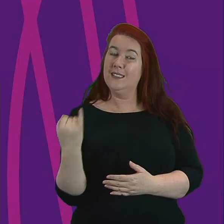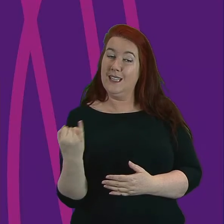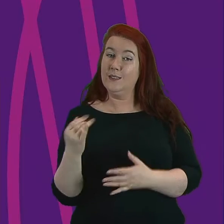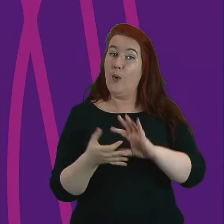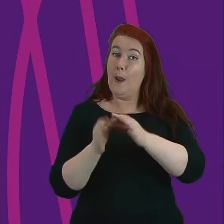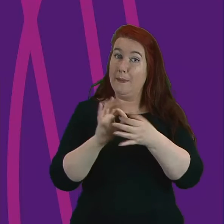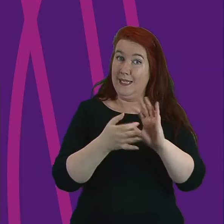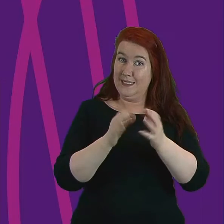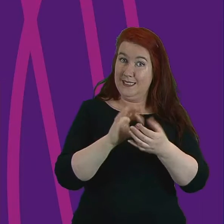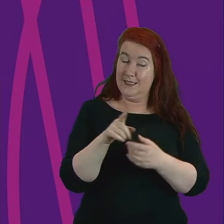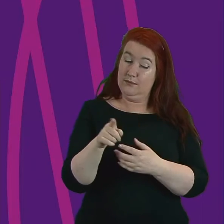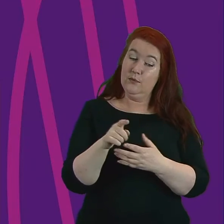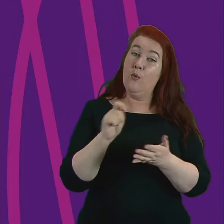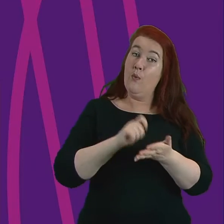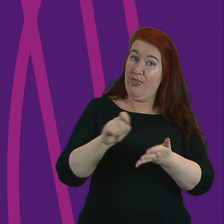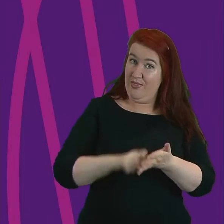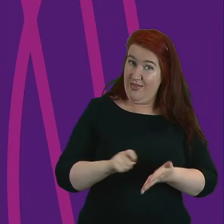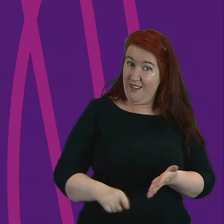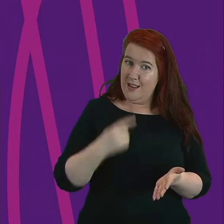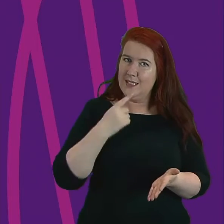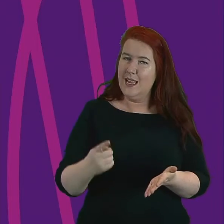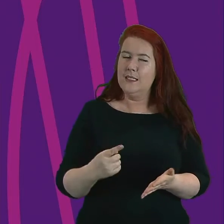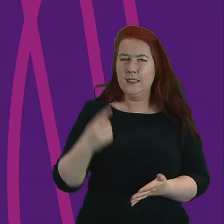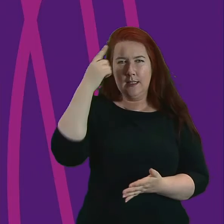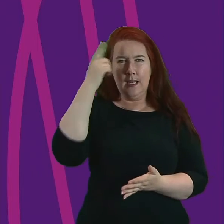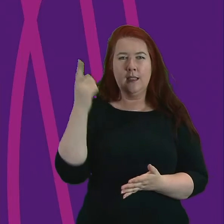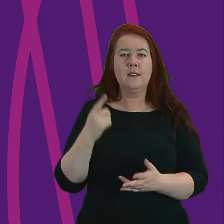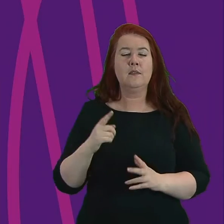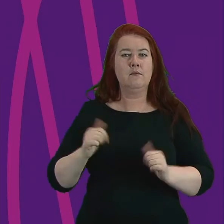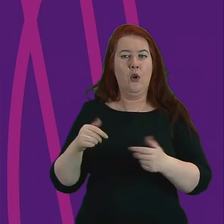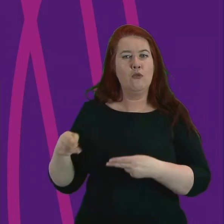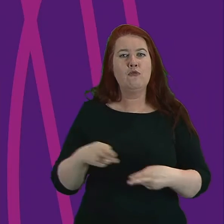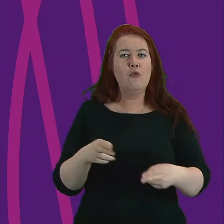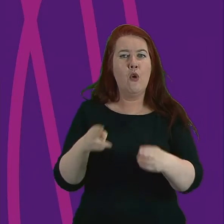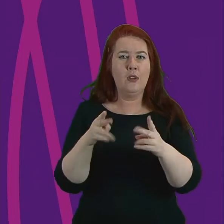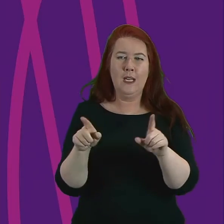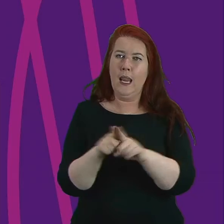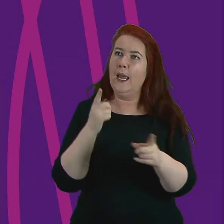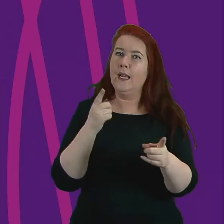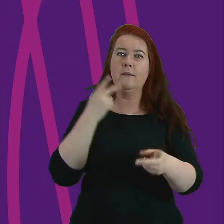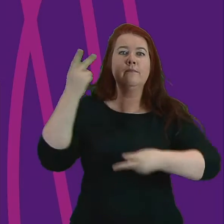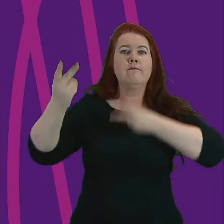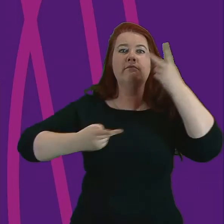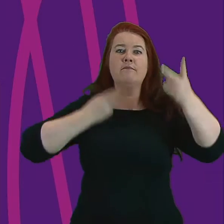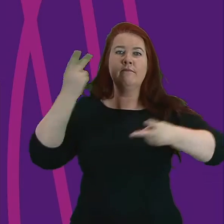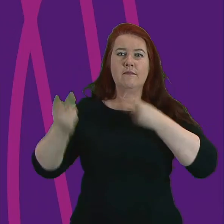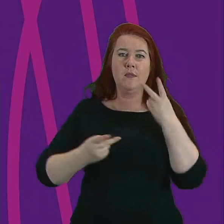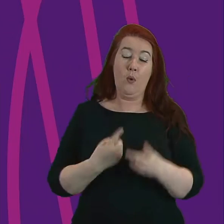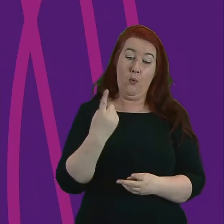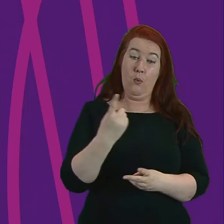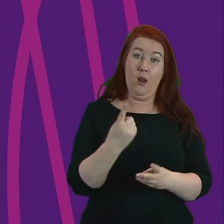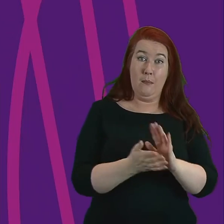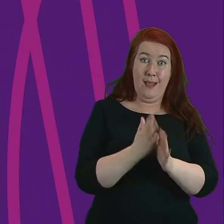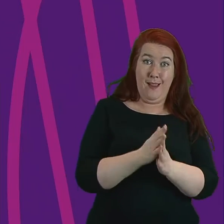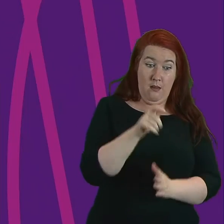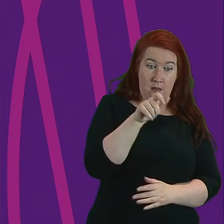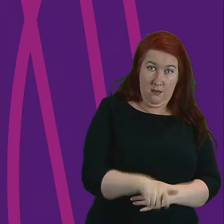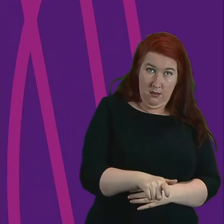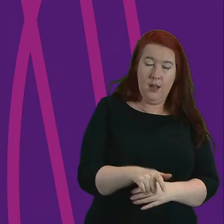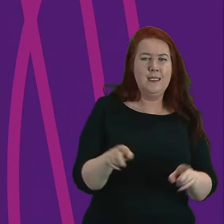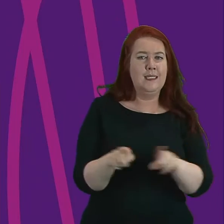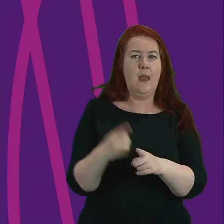author, writes, "Think of a well-rowed race as a symphony, and each rower as one player in the orchestra. If